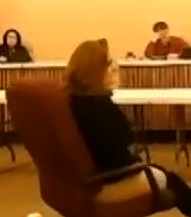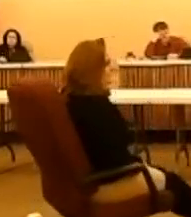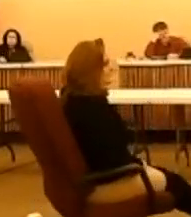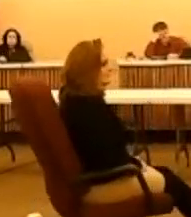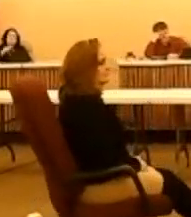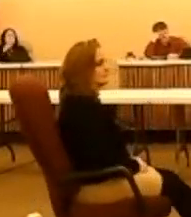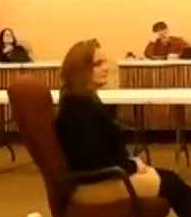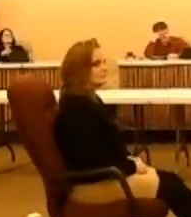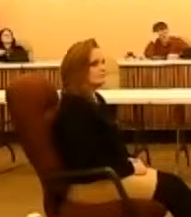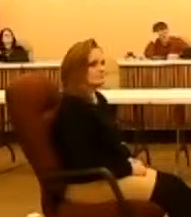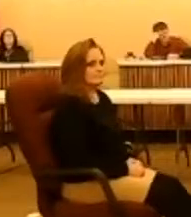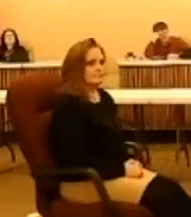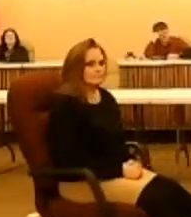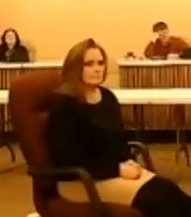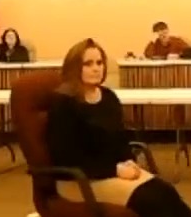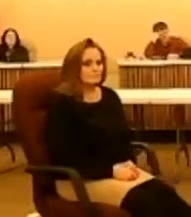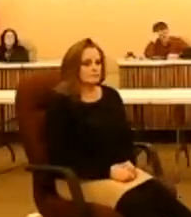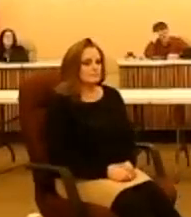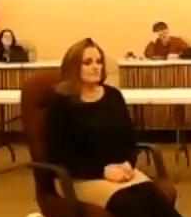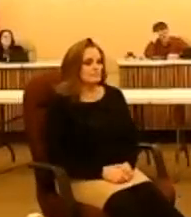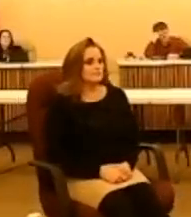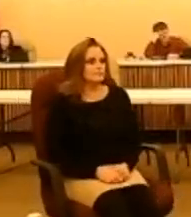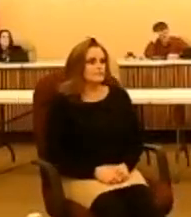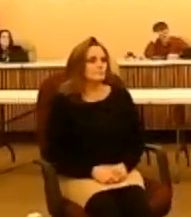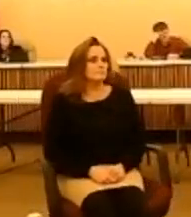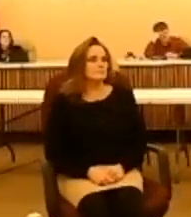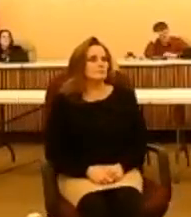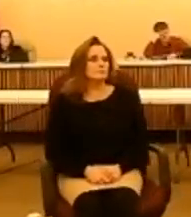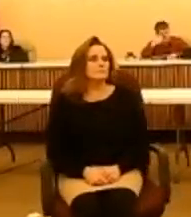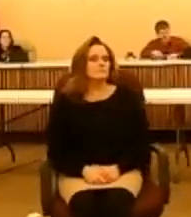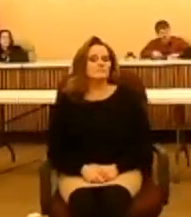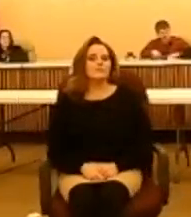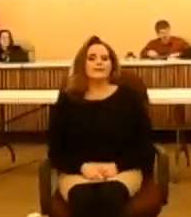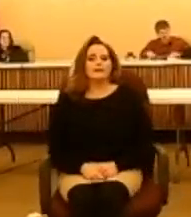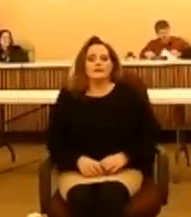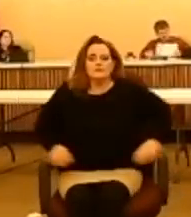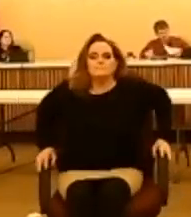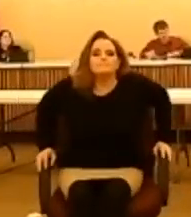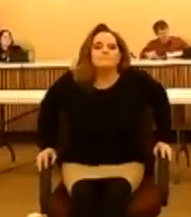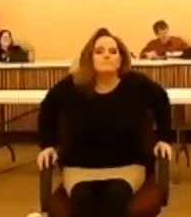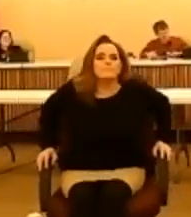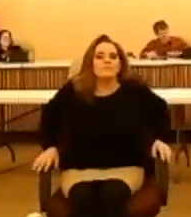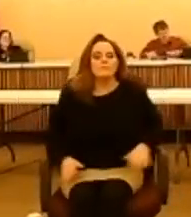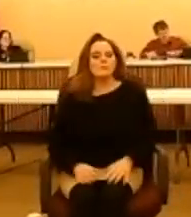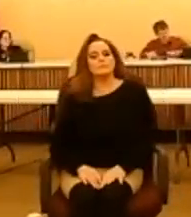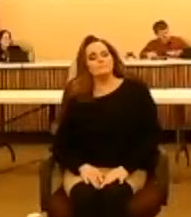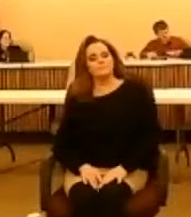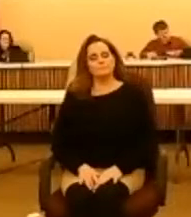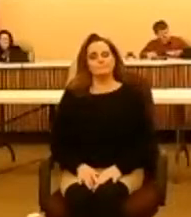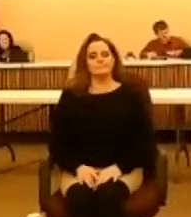myself. I have the first resolution. Yeah, you get it.